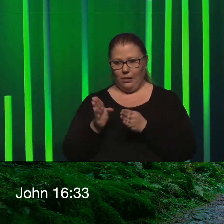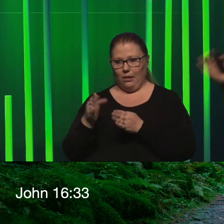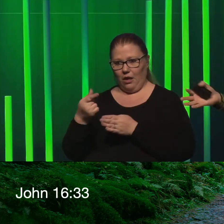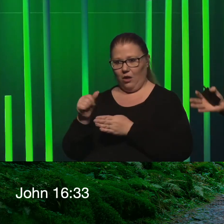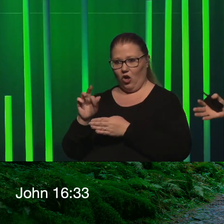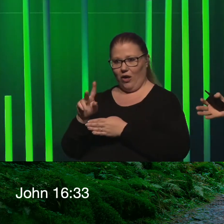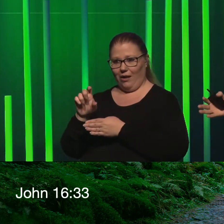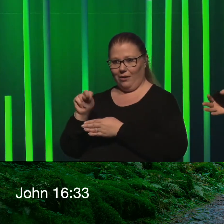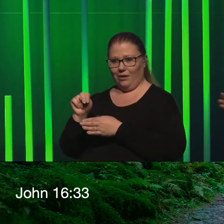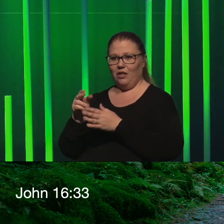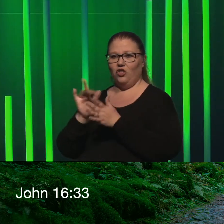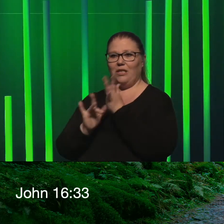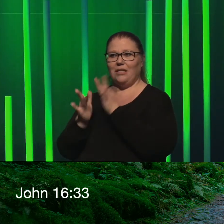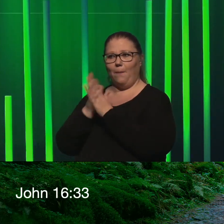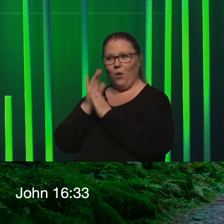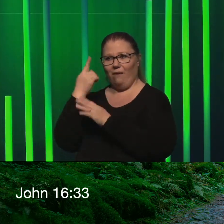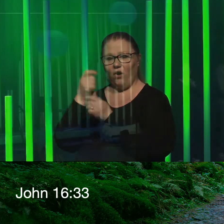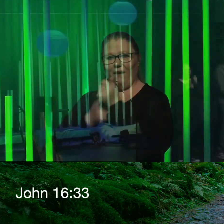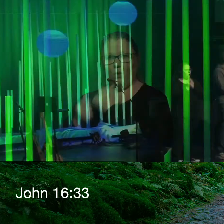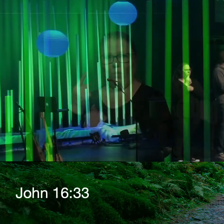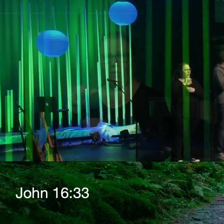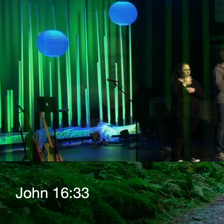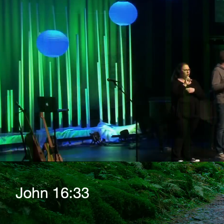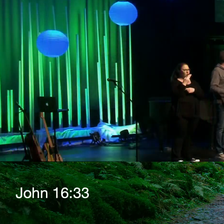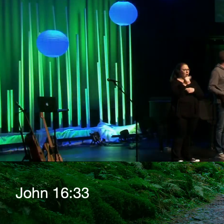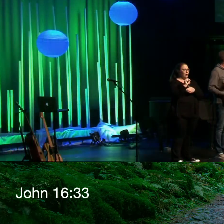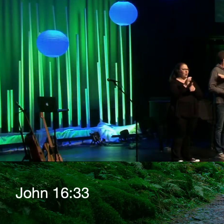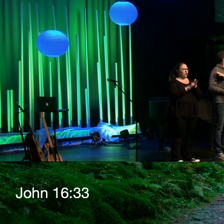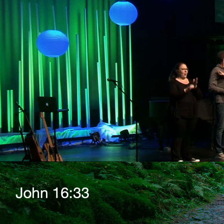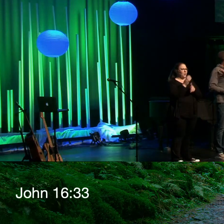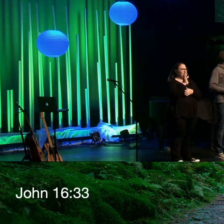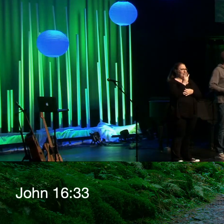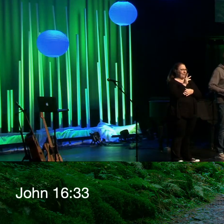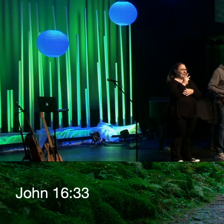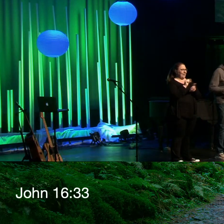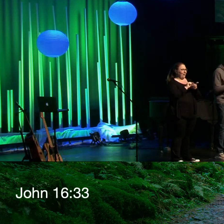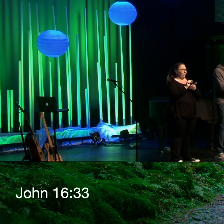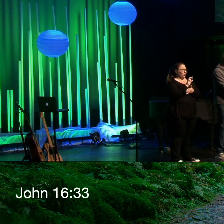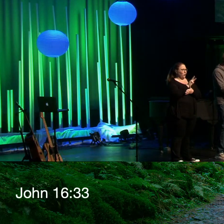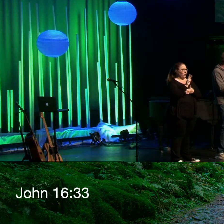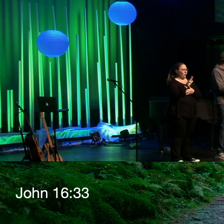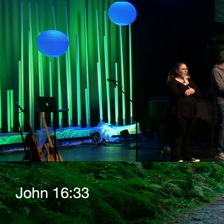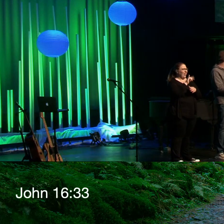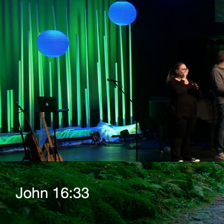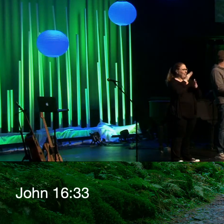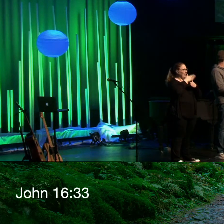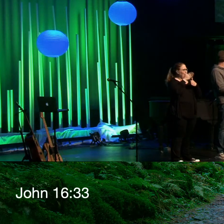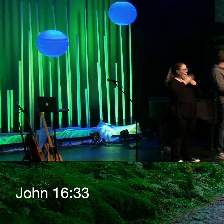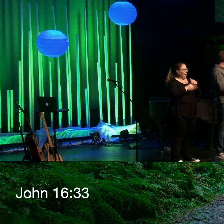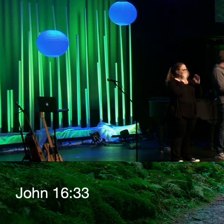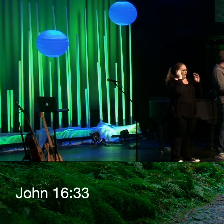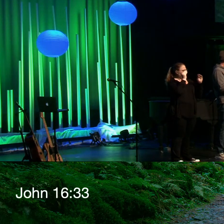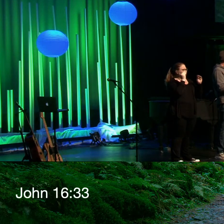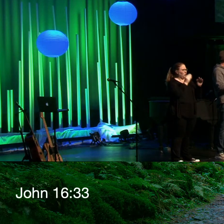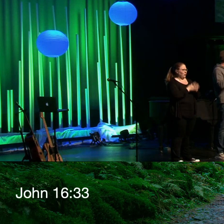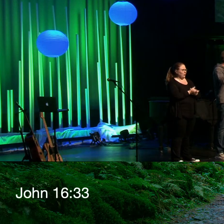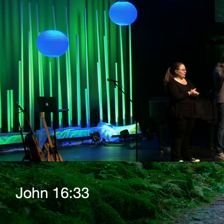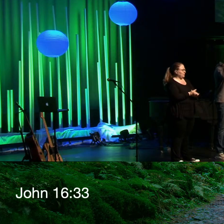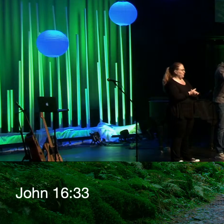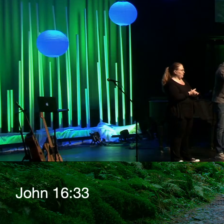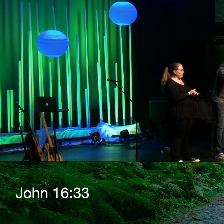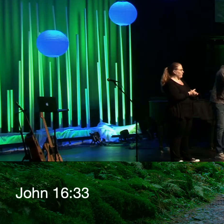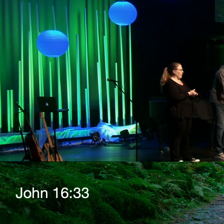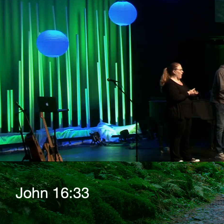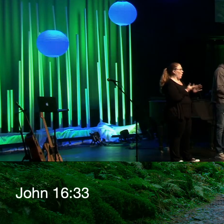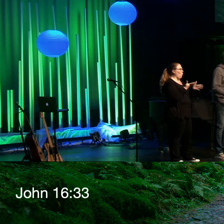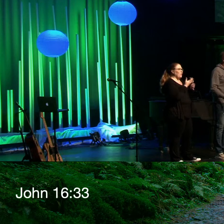is praying for everyone. So John chapter 16, verse 33 is kind of the end of the teaching discourse, okay? And